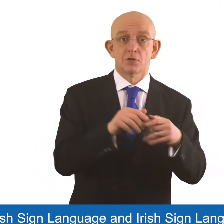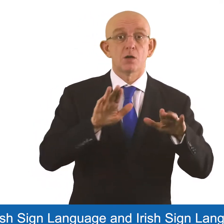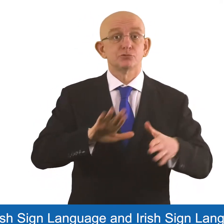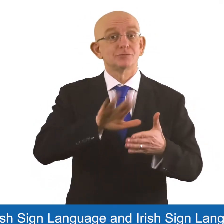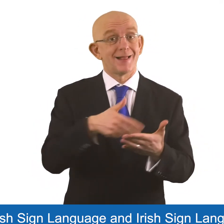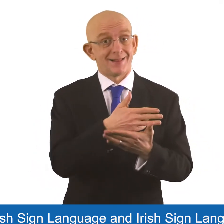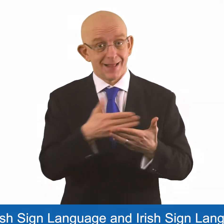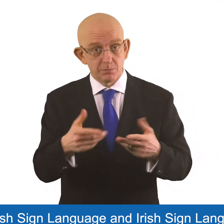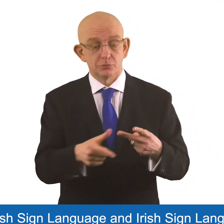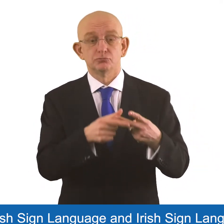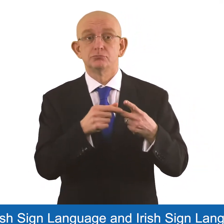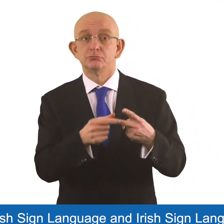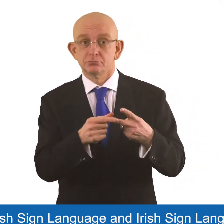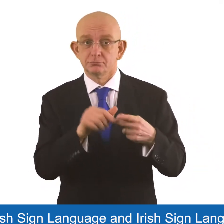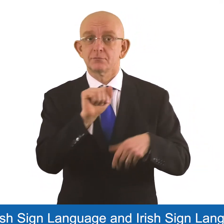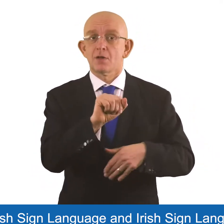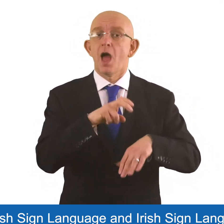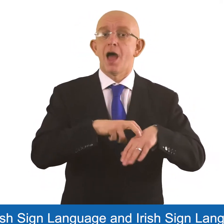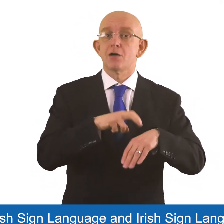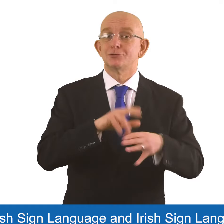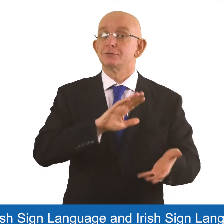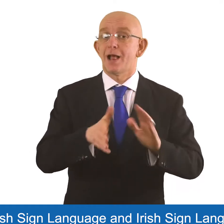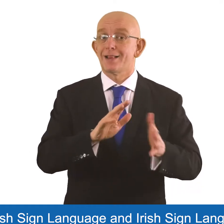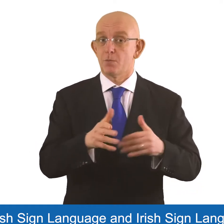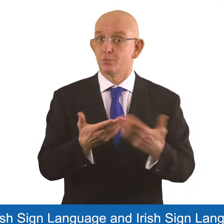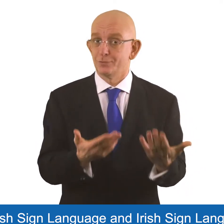British Sign Language and Irish Sign Language.